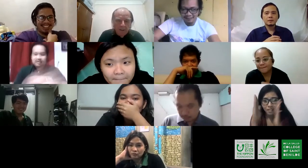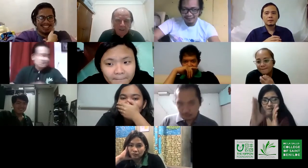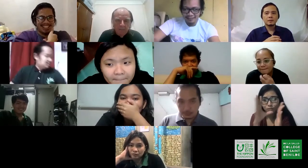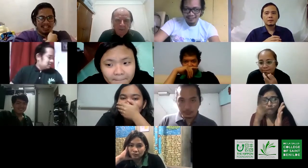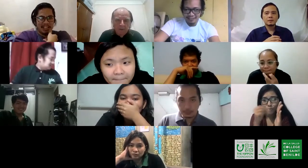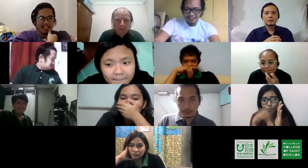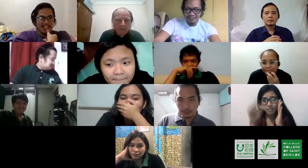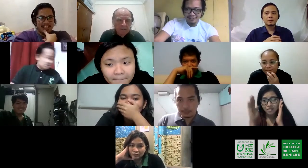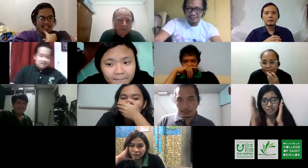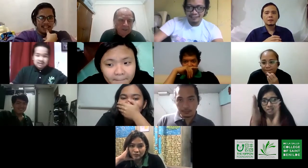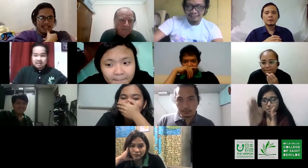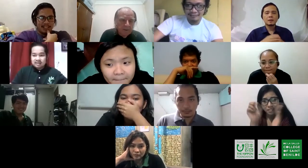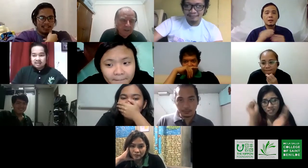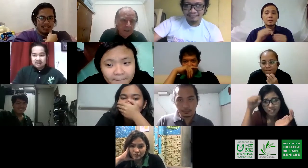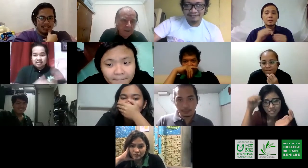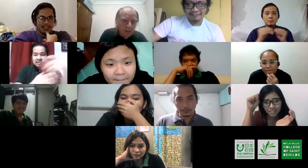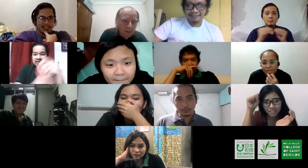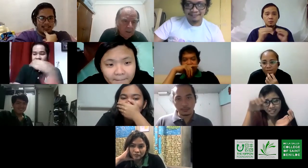slide number